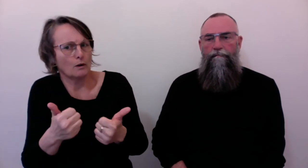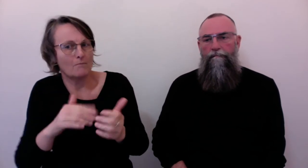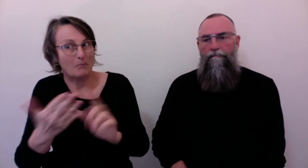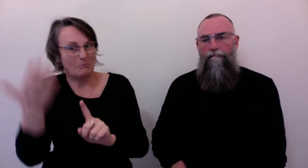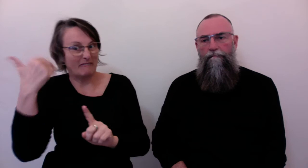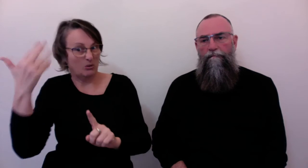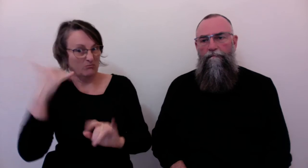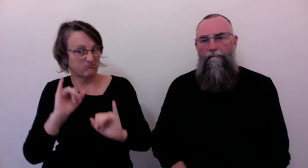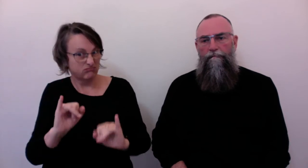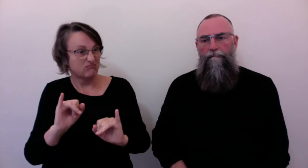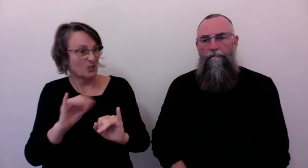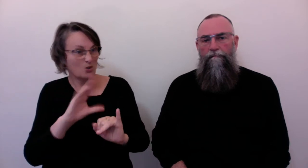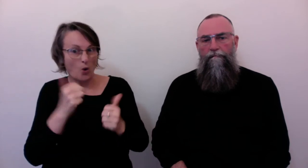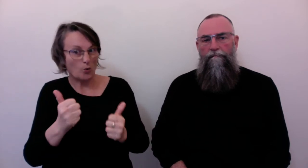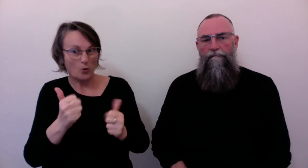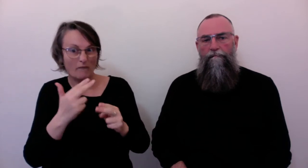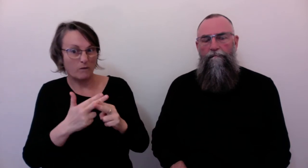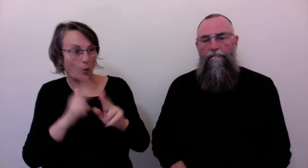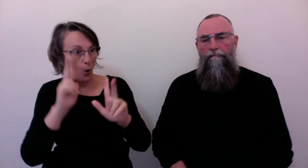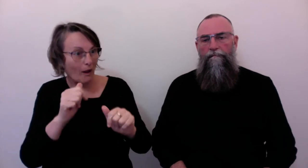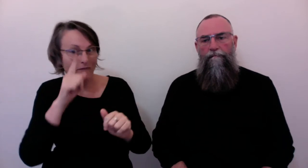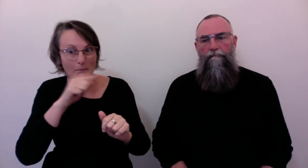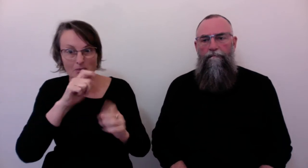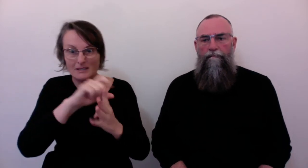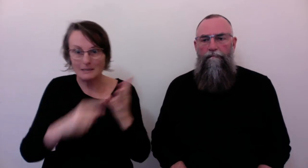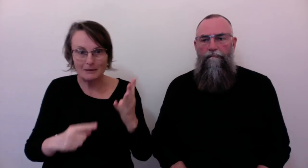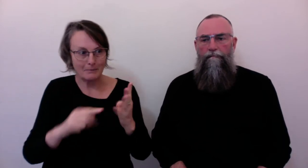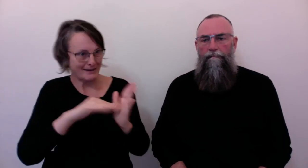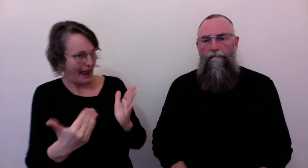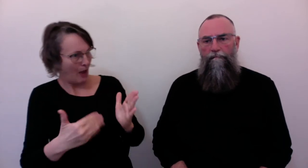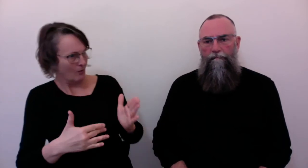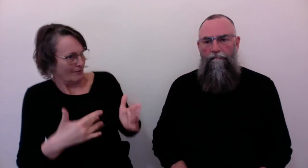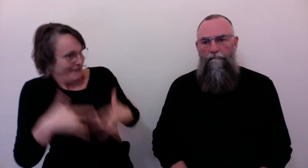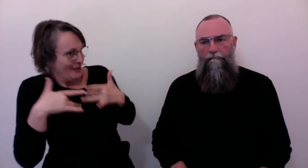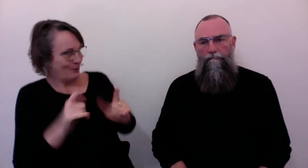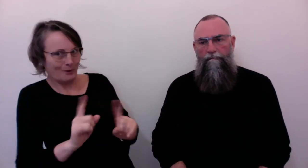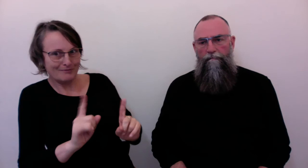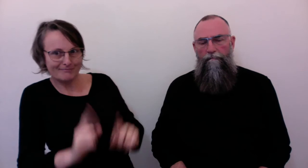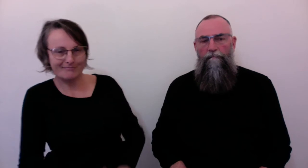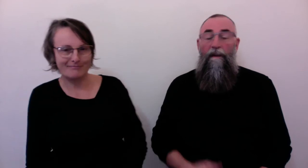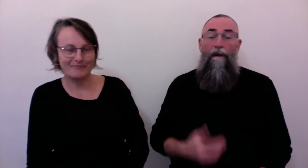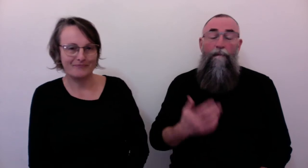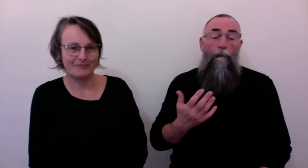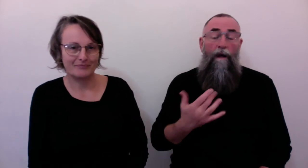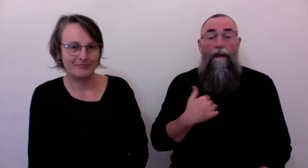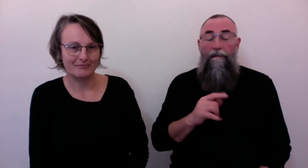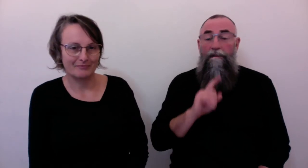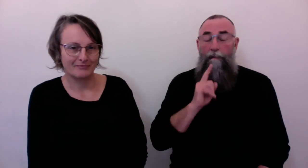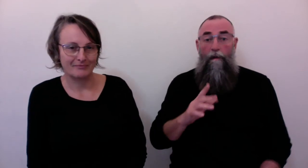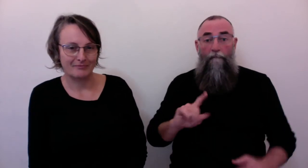a big step, man. Like what does Yeah. that mean to you? I'm, it was so surreal on my first day, had